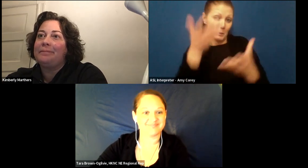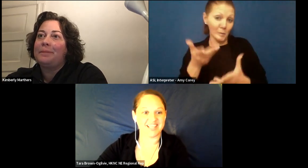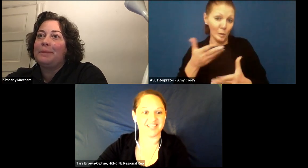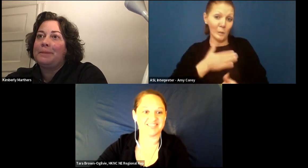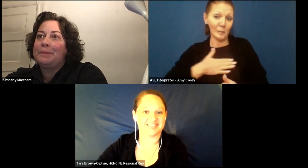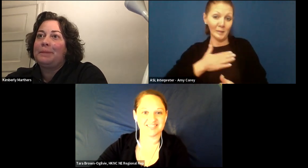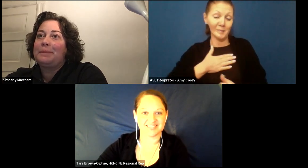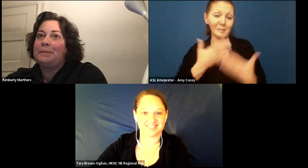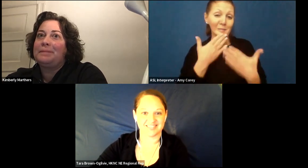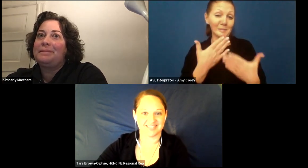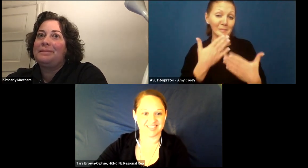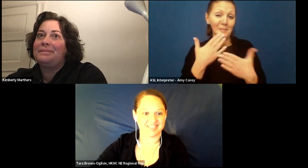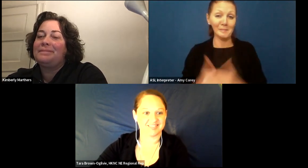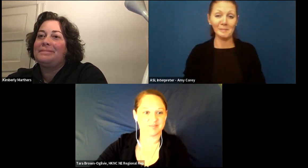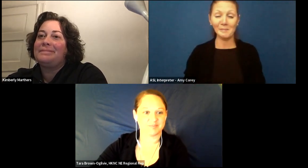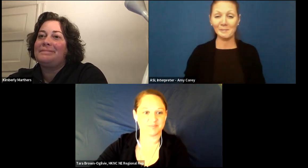Thank you.